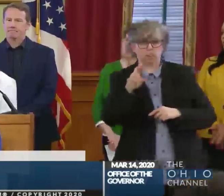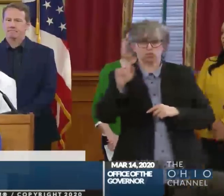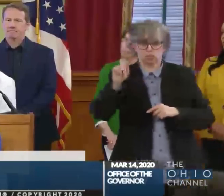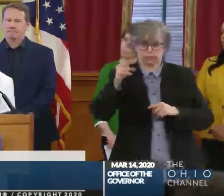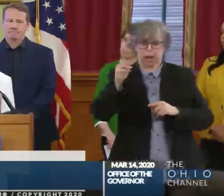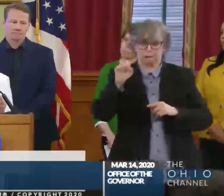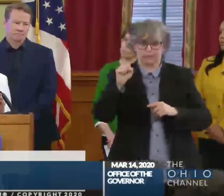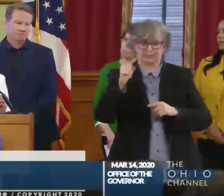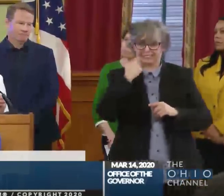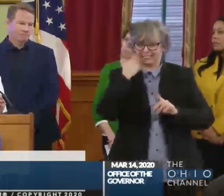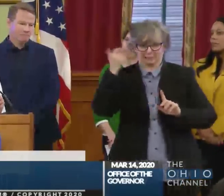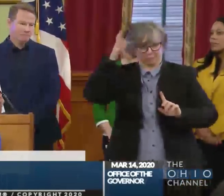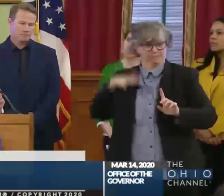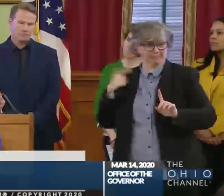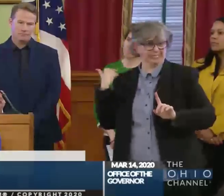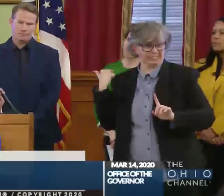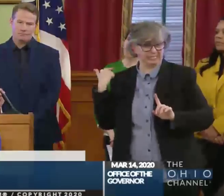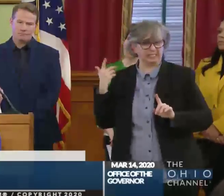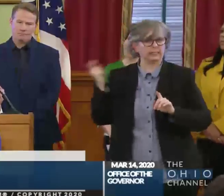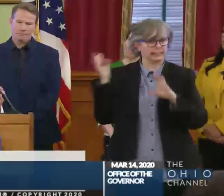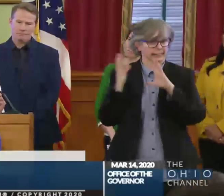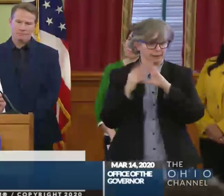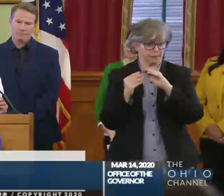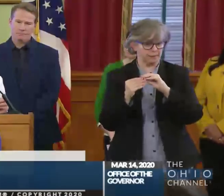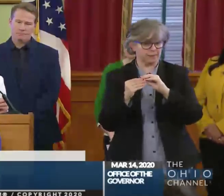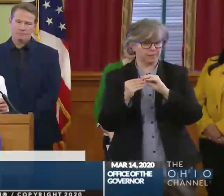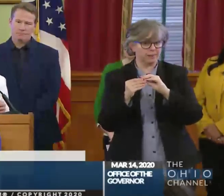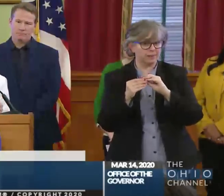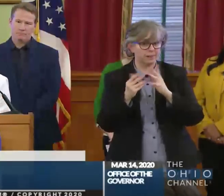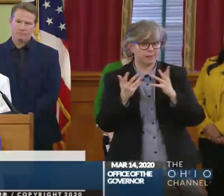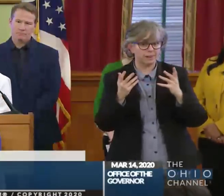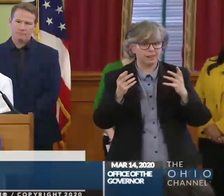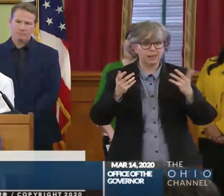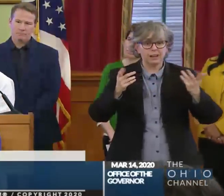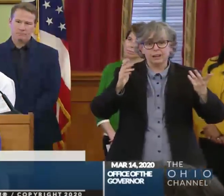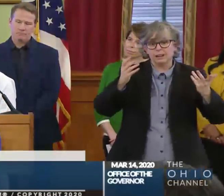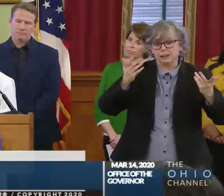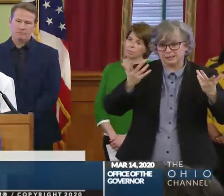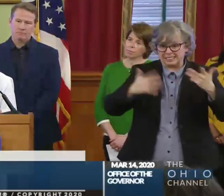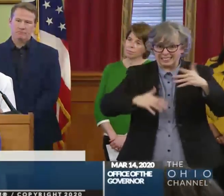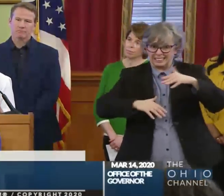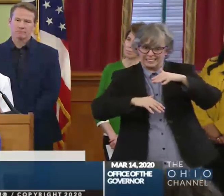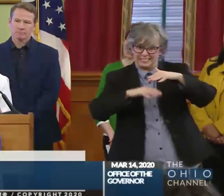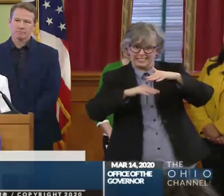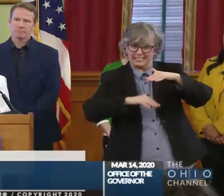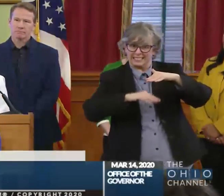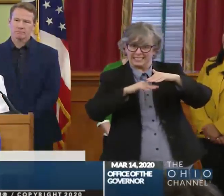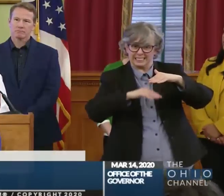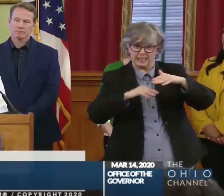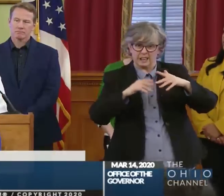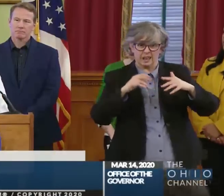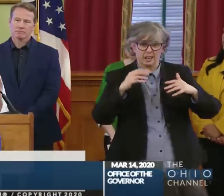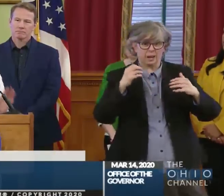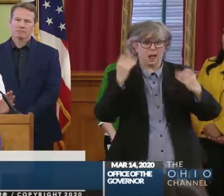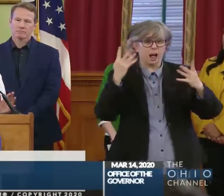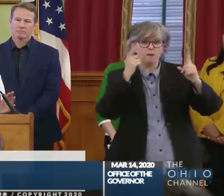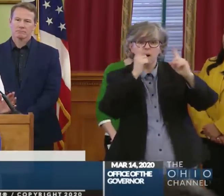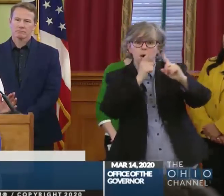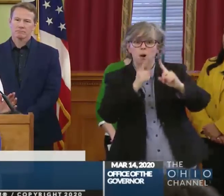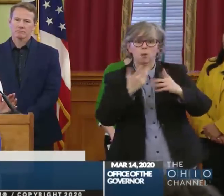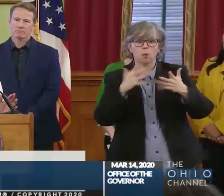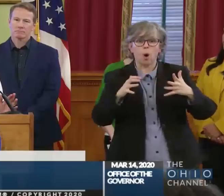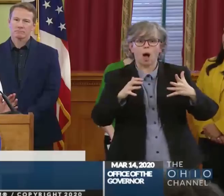drive-through capabilities, you're hearing about them. A lot of this is strategic so that we don't bring people in the emergency room. However, it's not